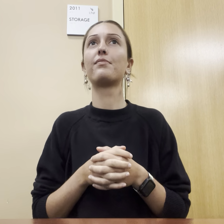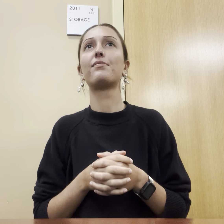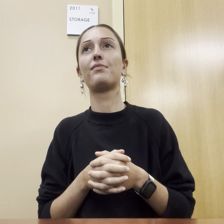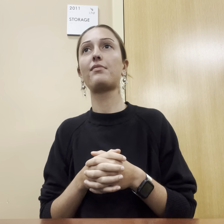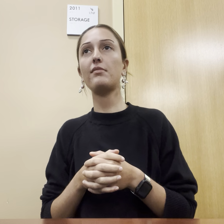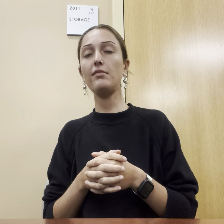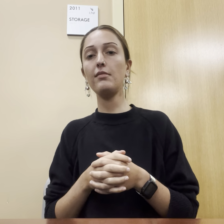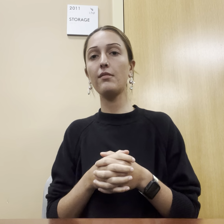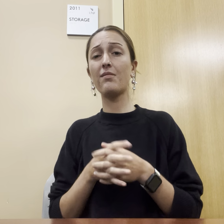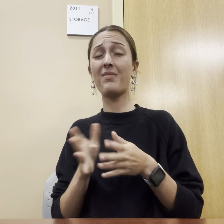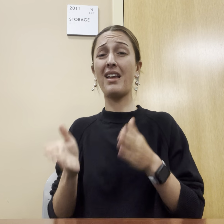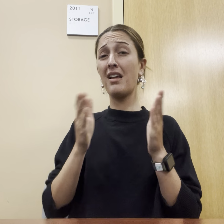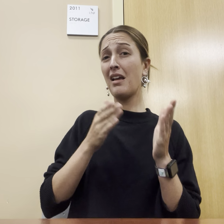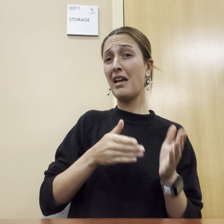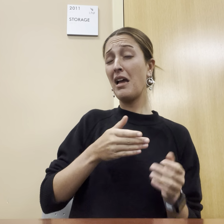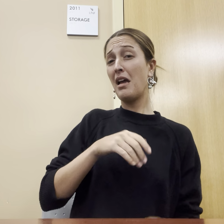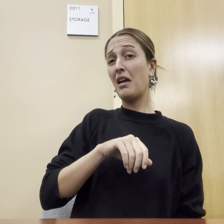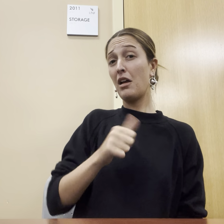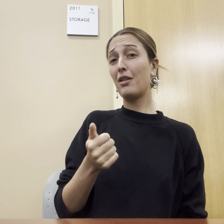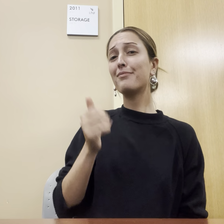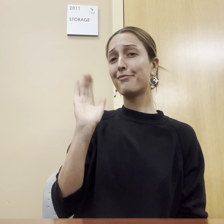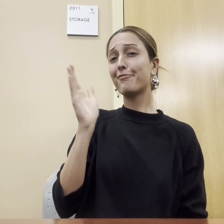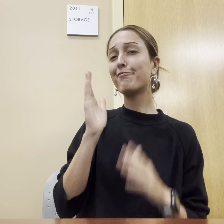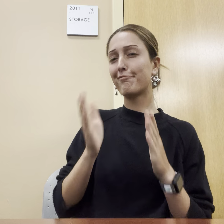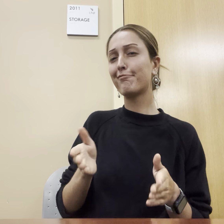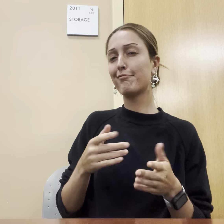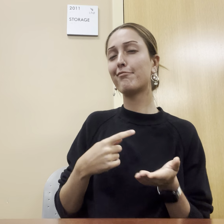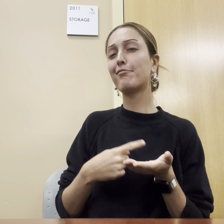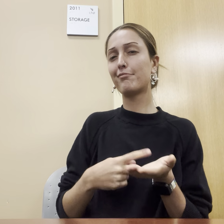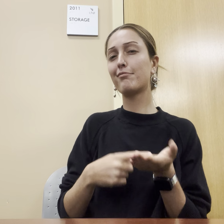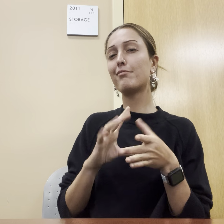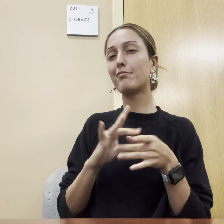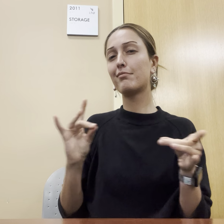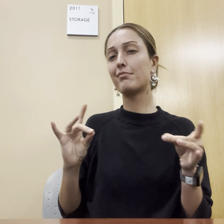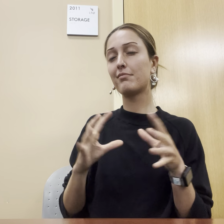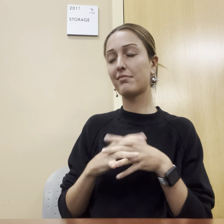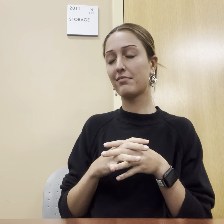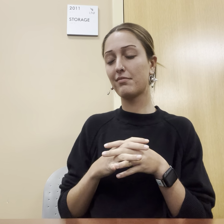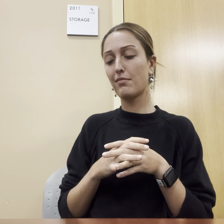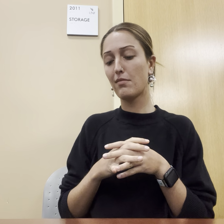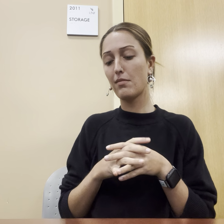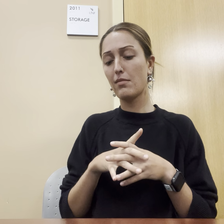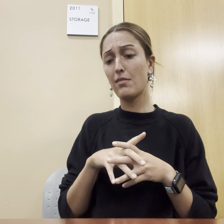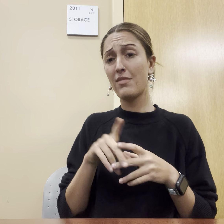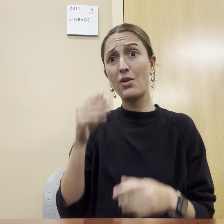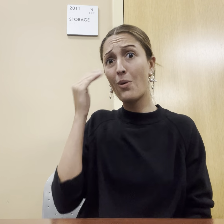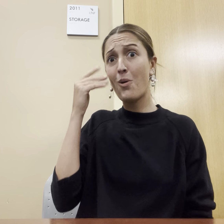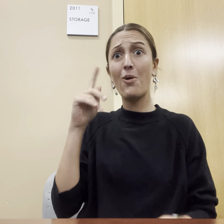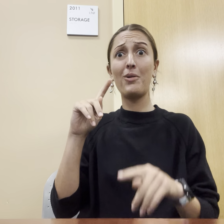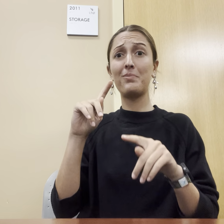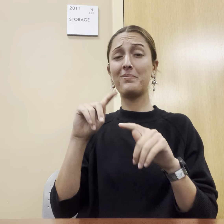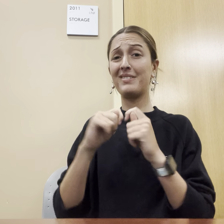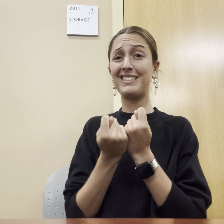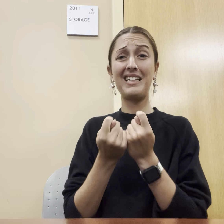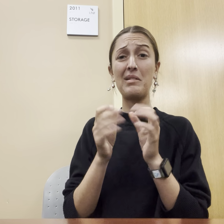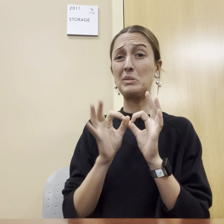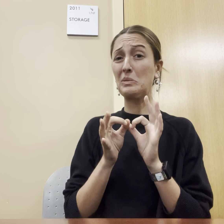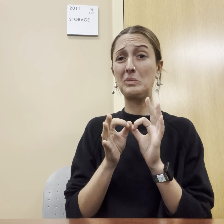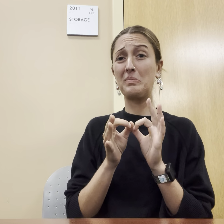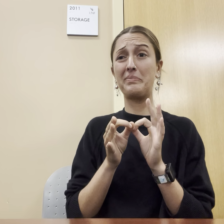business, but for team interpreting, you might only get the interpreter's name. You might not get their phone number. That might not be something